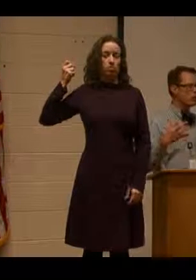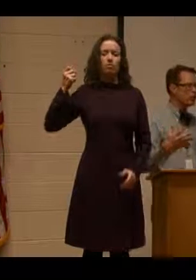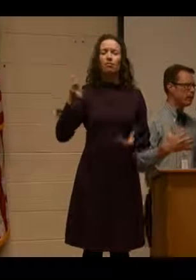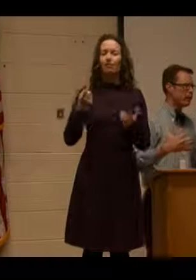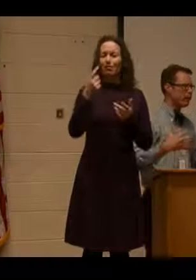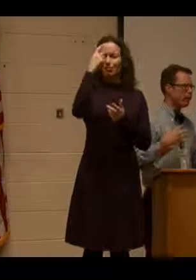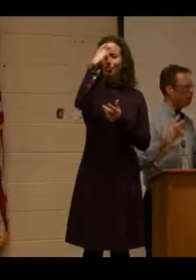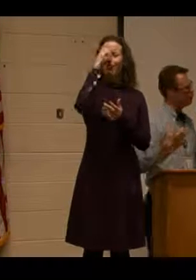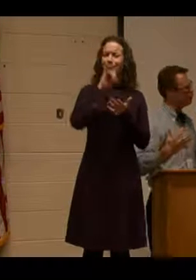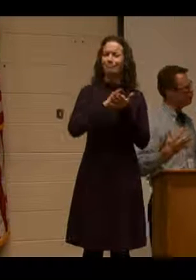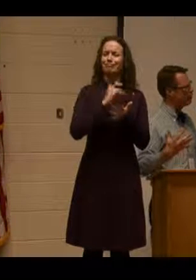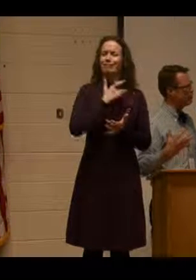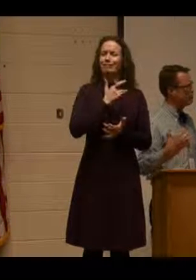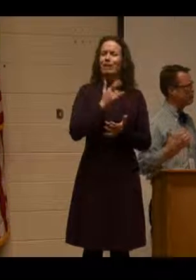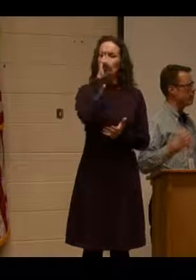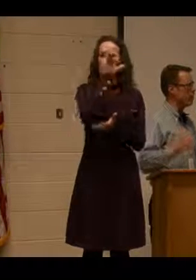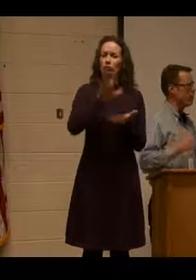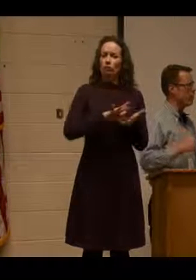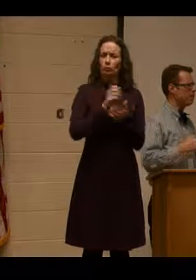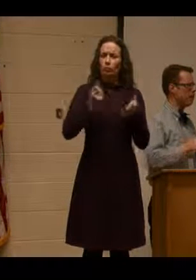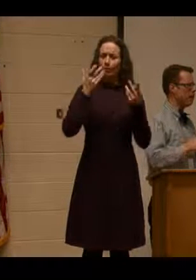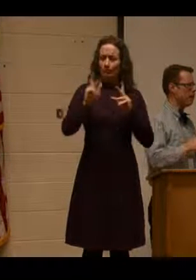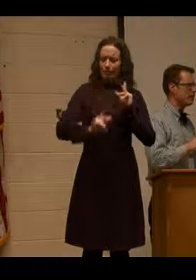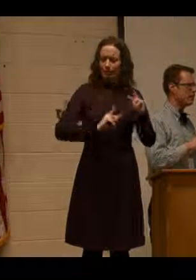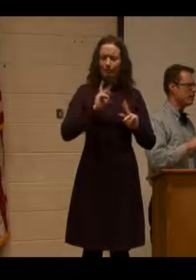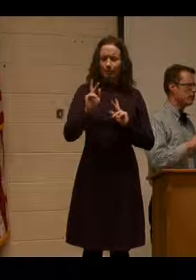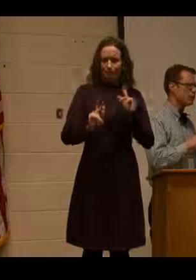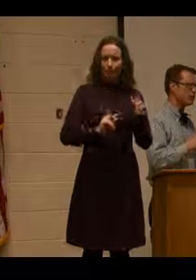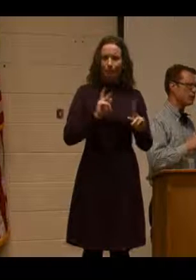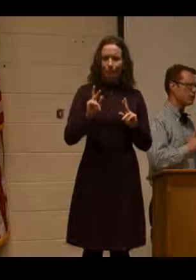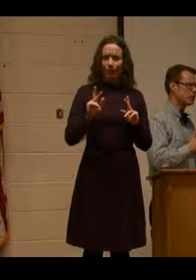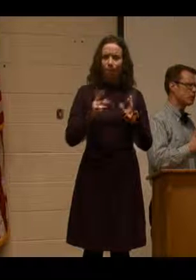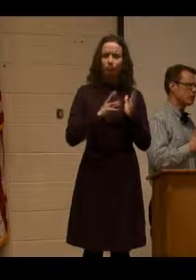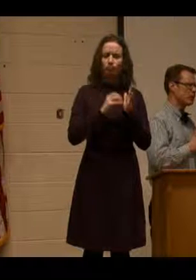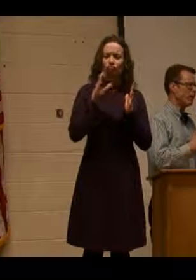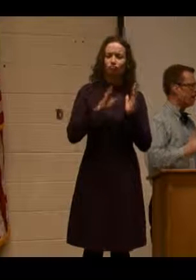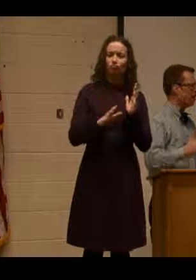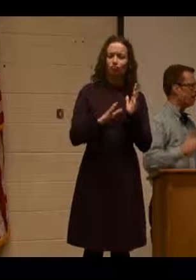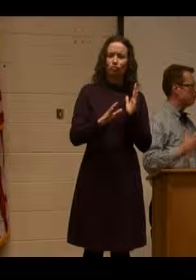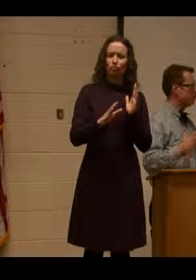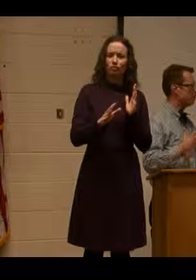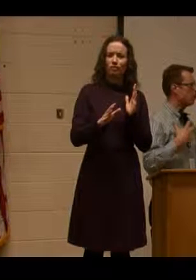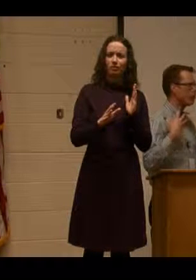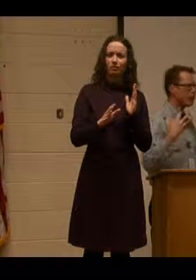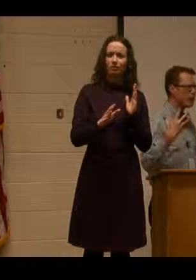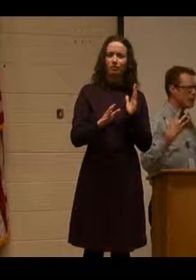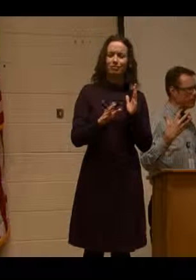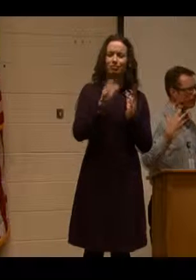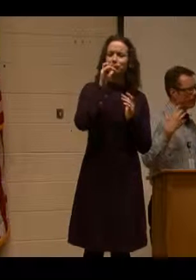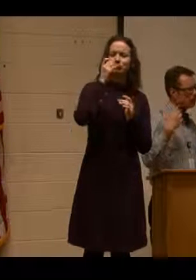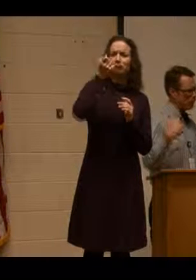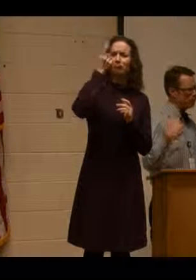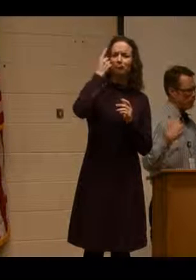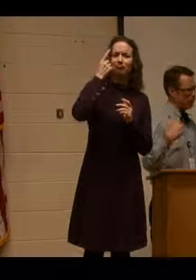is that the students don't understand about the diploma part. But